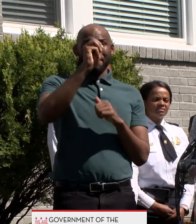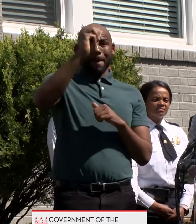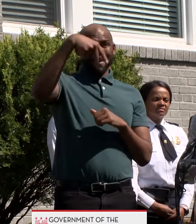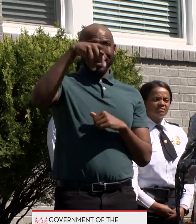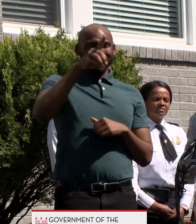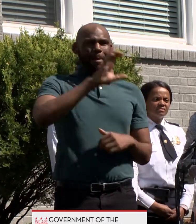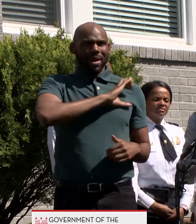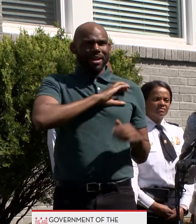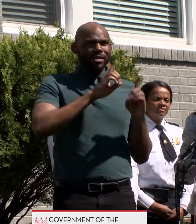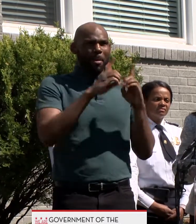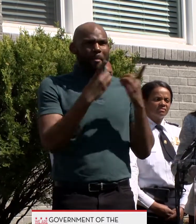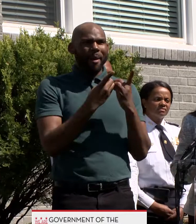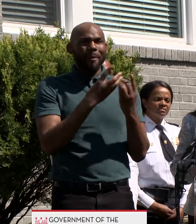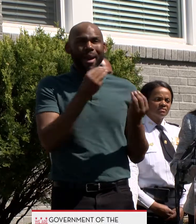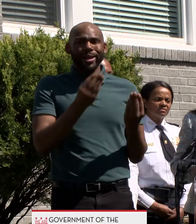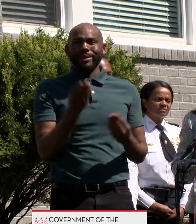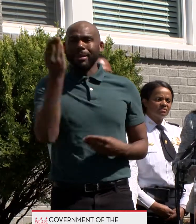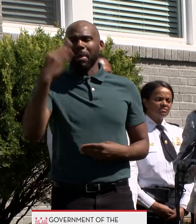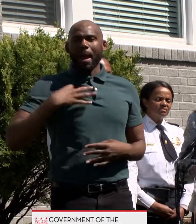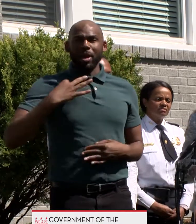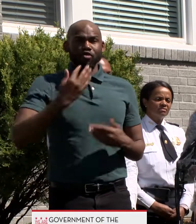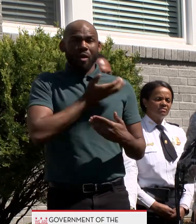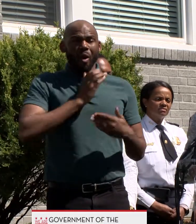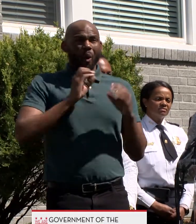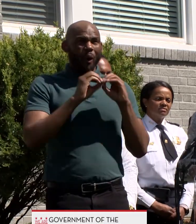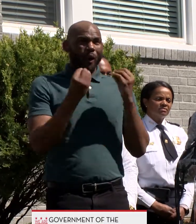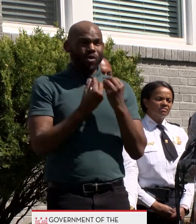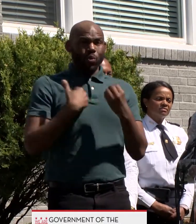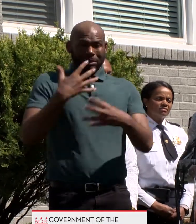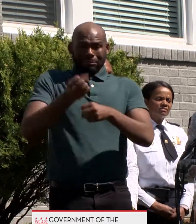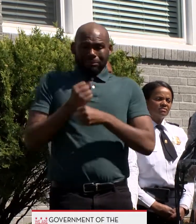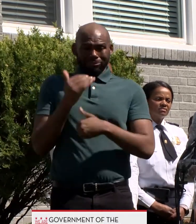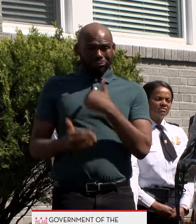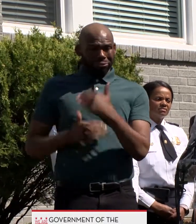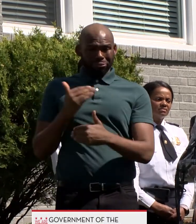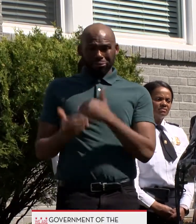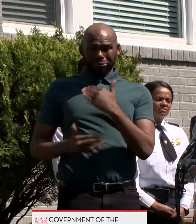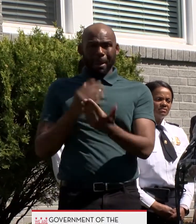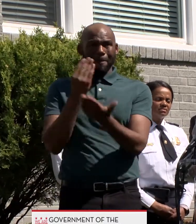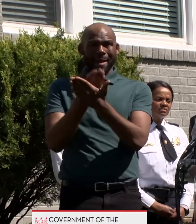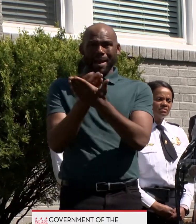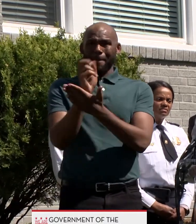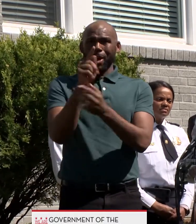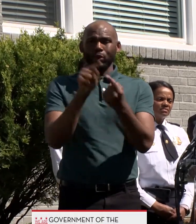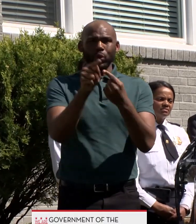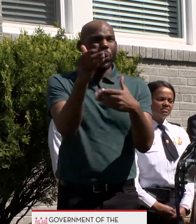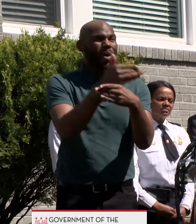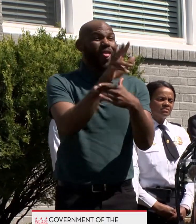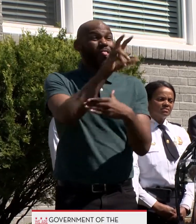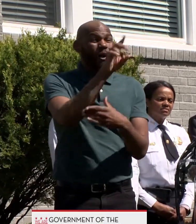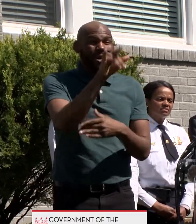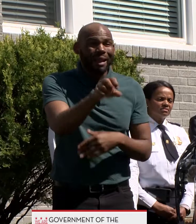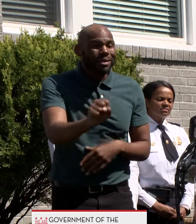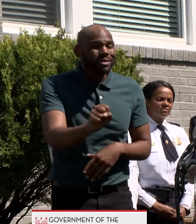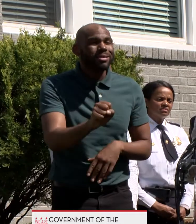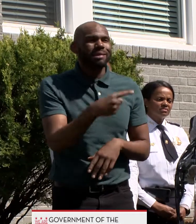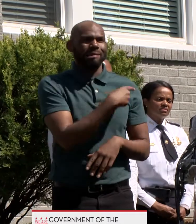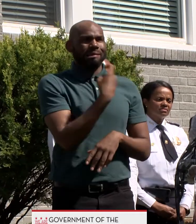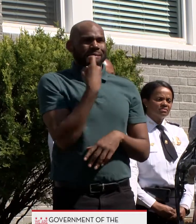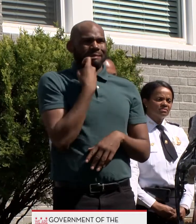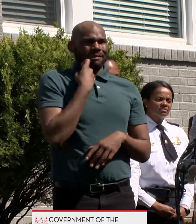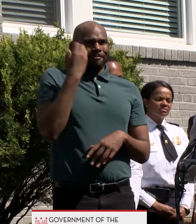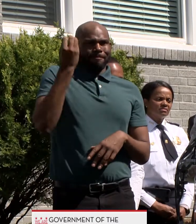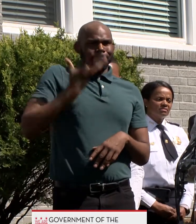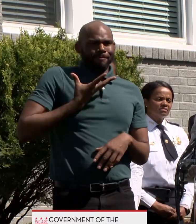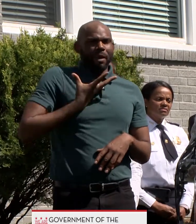then you submit an application to our office, and we typically get that processed and get a rebate to you within 30 days. And as Mr. Brooks talked earlier